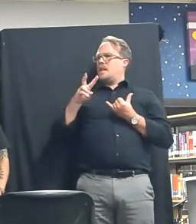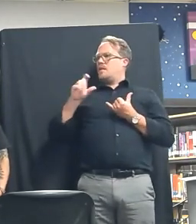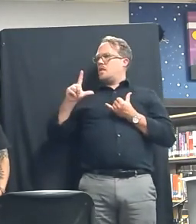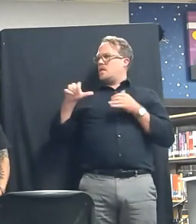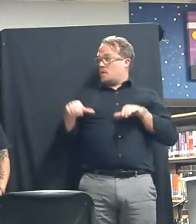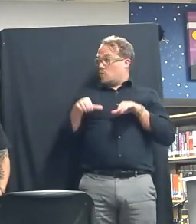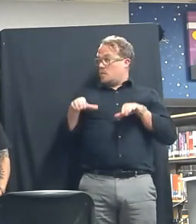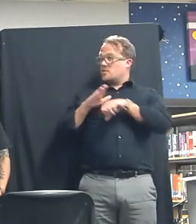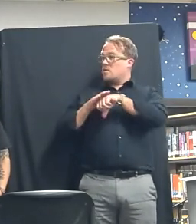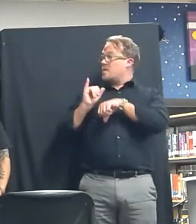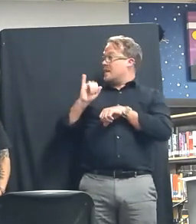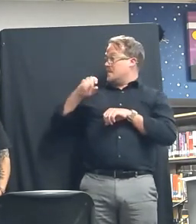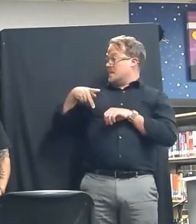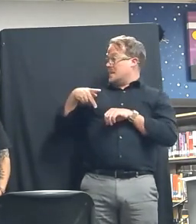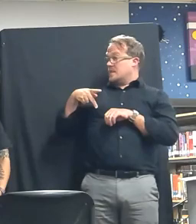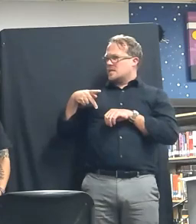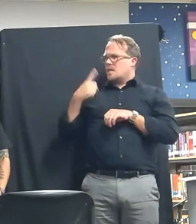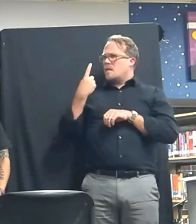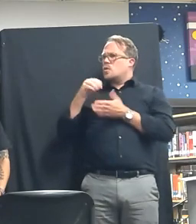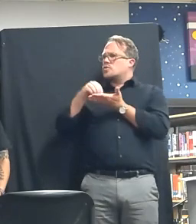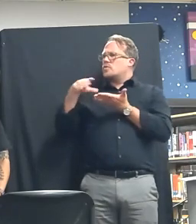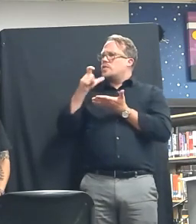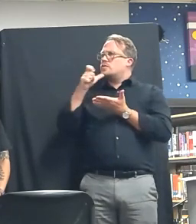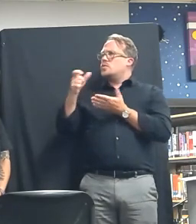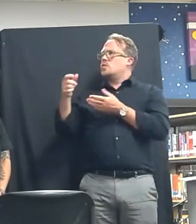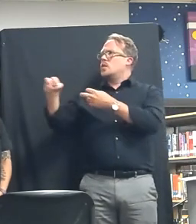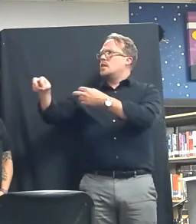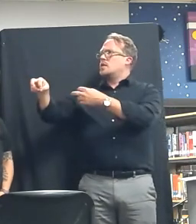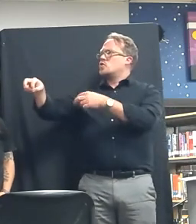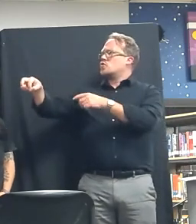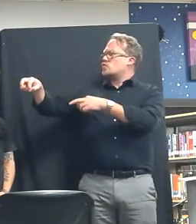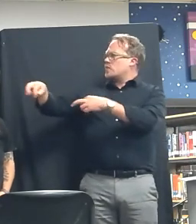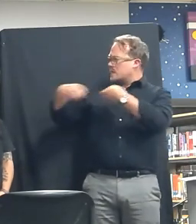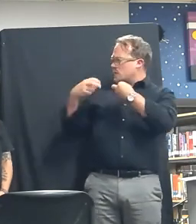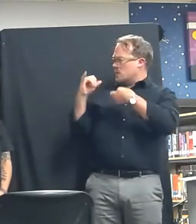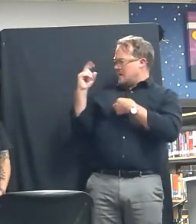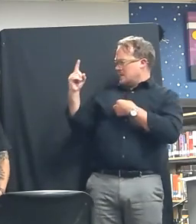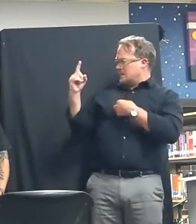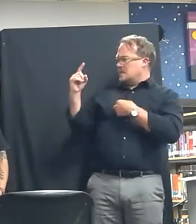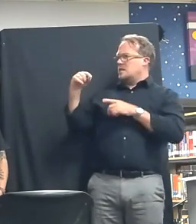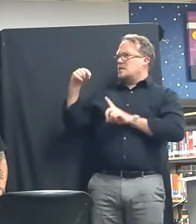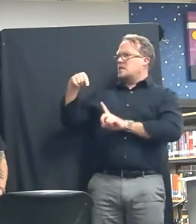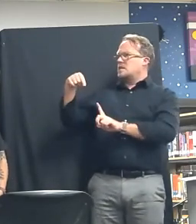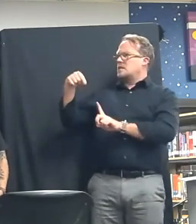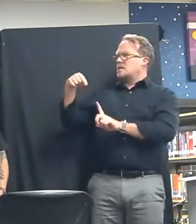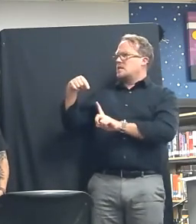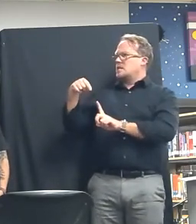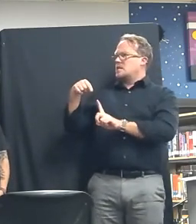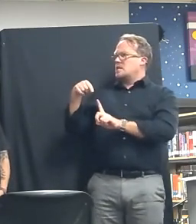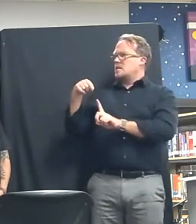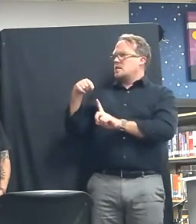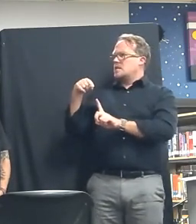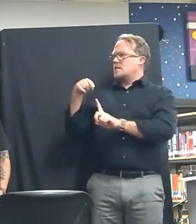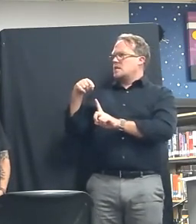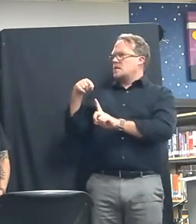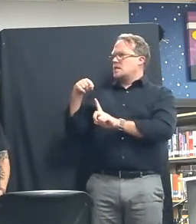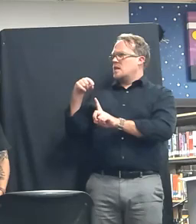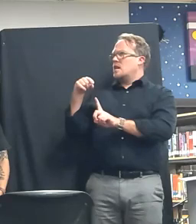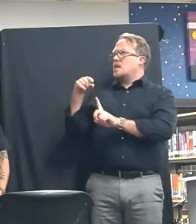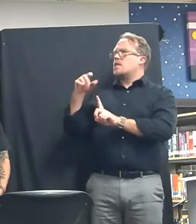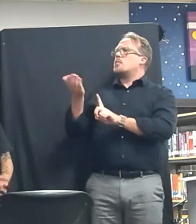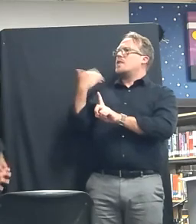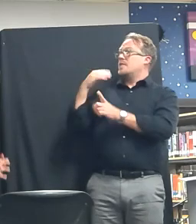on your IEPs for students coming into the ISD, that they're reporting Fountas and Pinnell